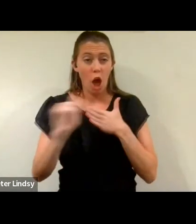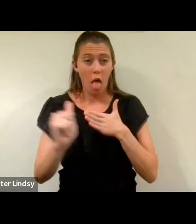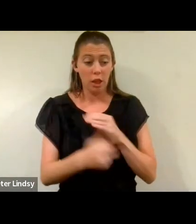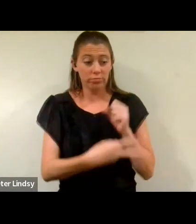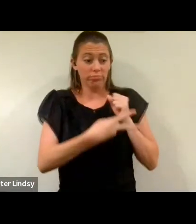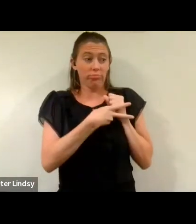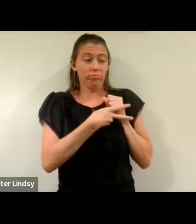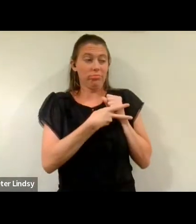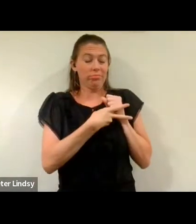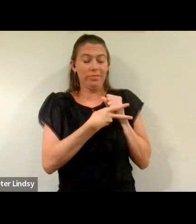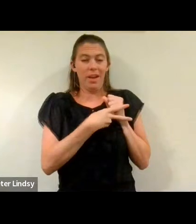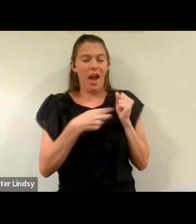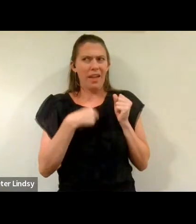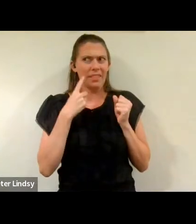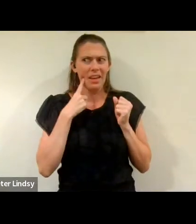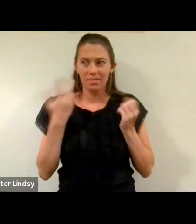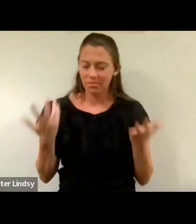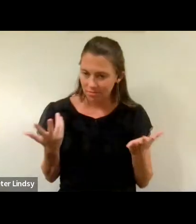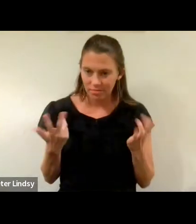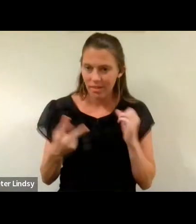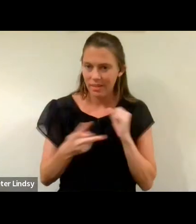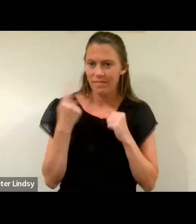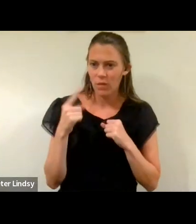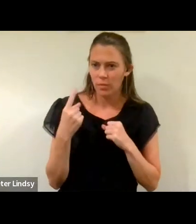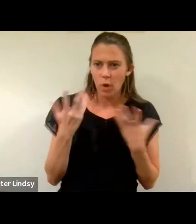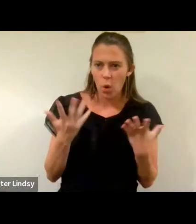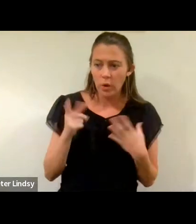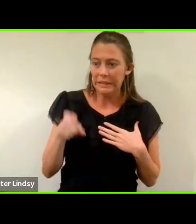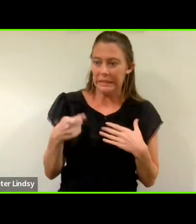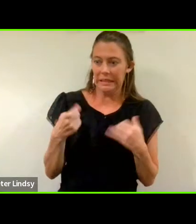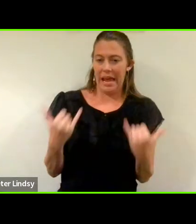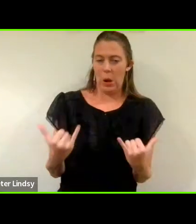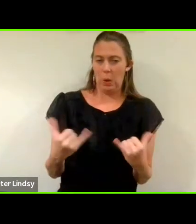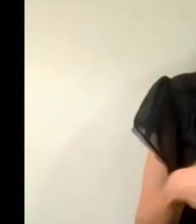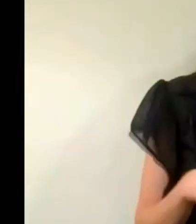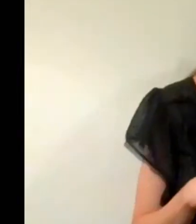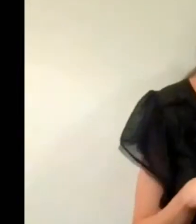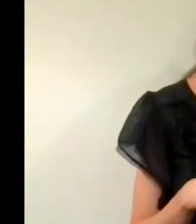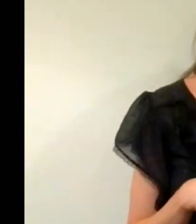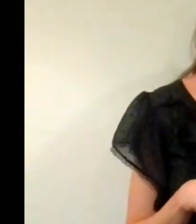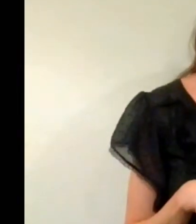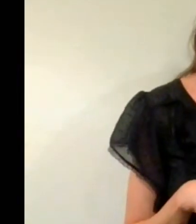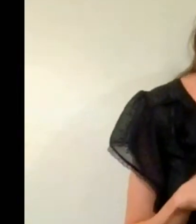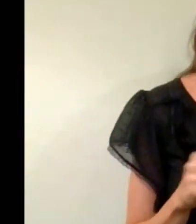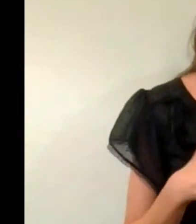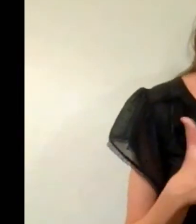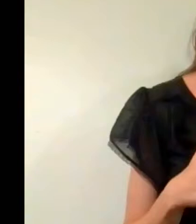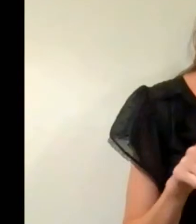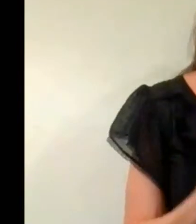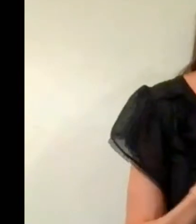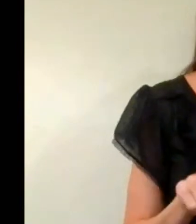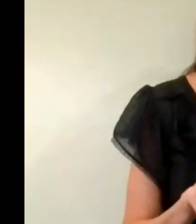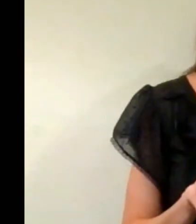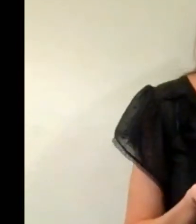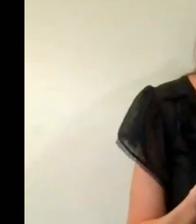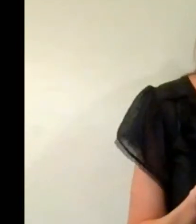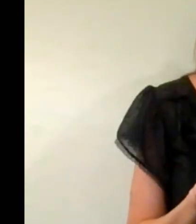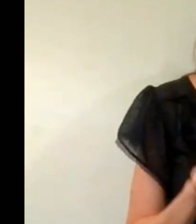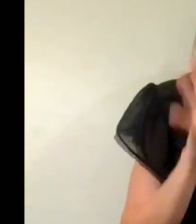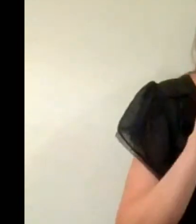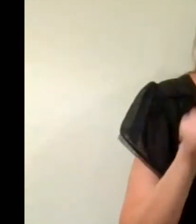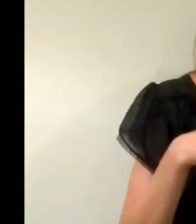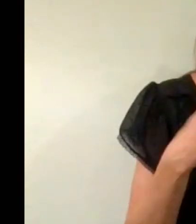that. Thank you for the heads up on that. And Gary Bliger just mentioned too the mental health issues. We just some of us may have seen this new study that's come